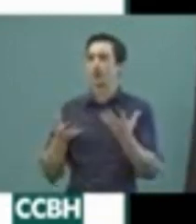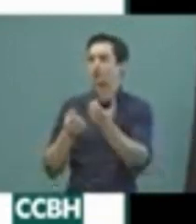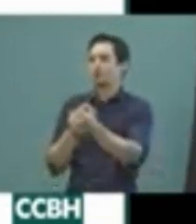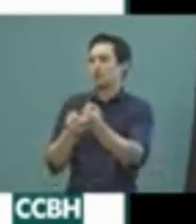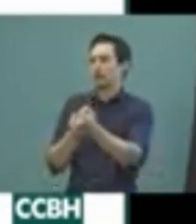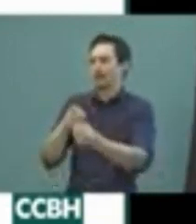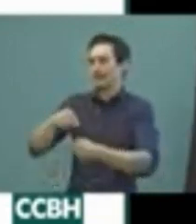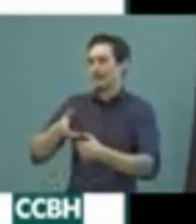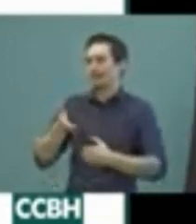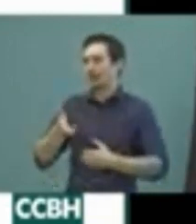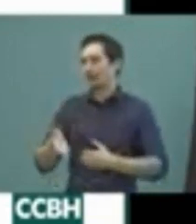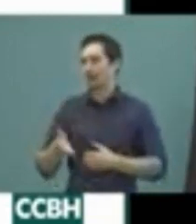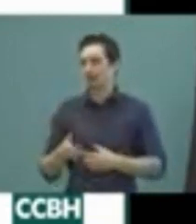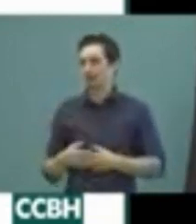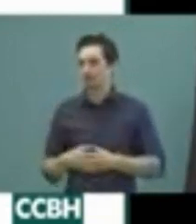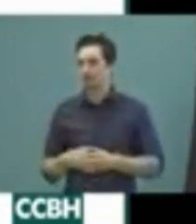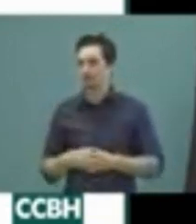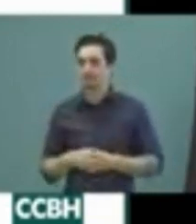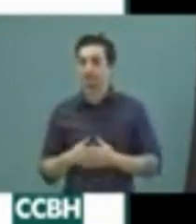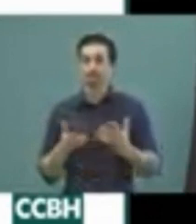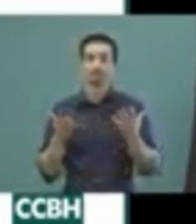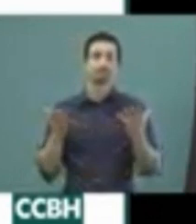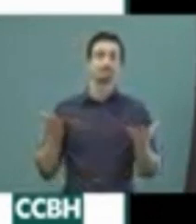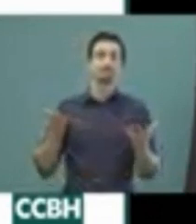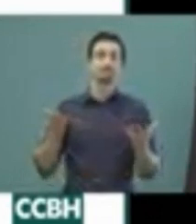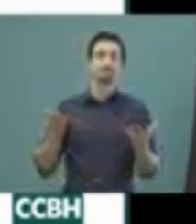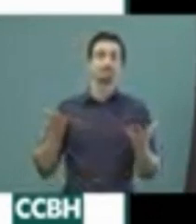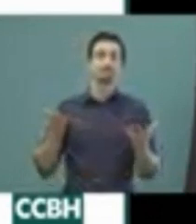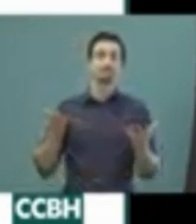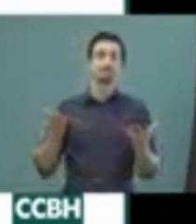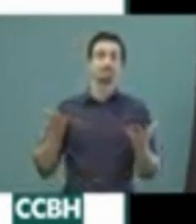in our community. Again, we often don't know about this